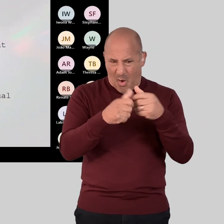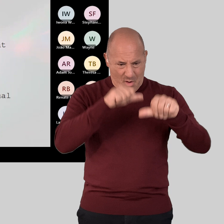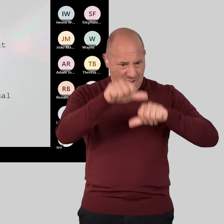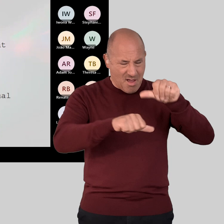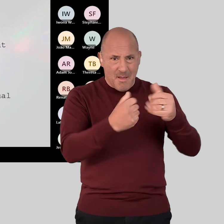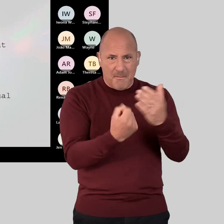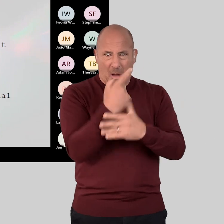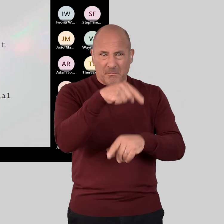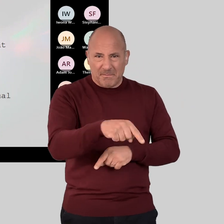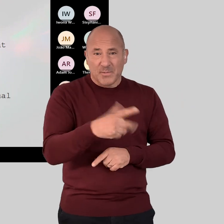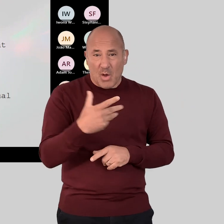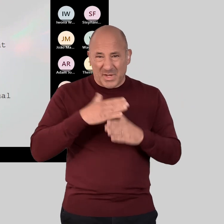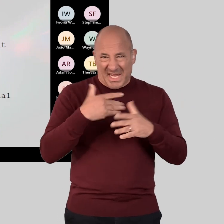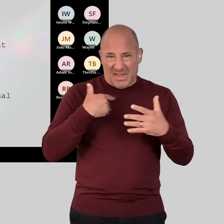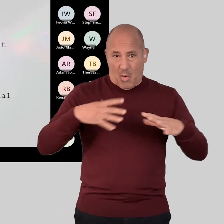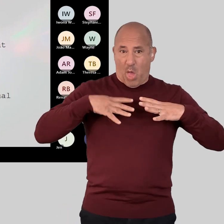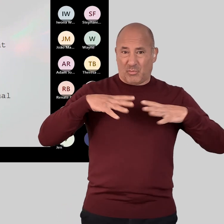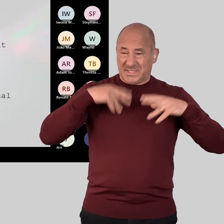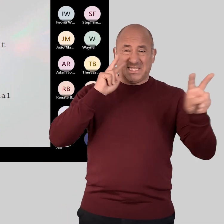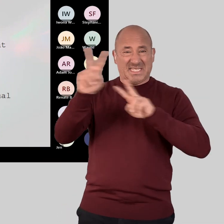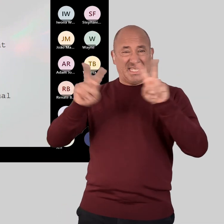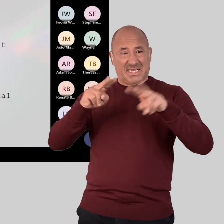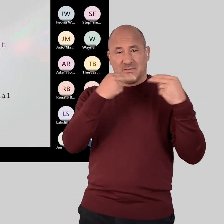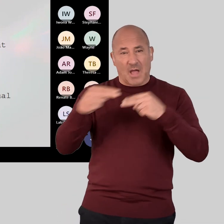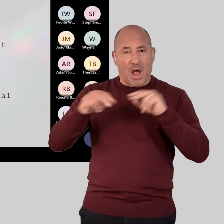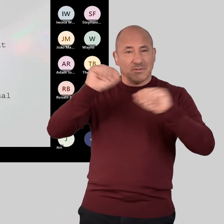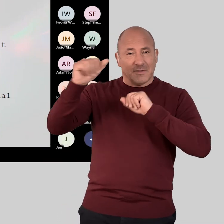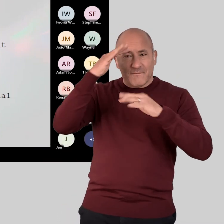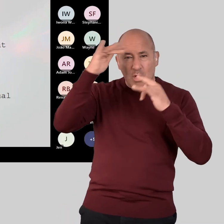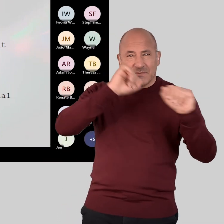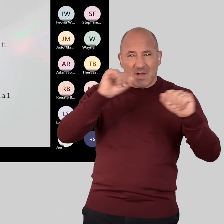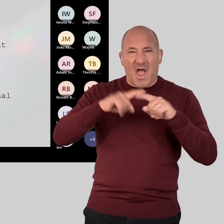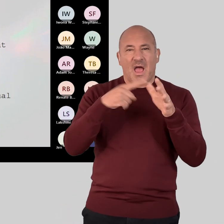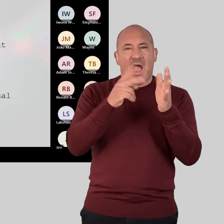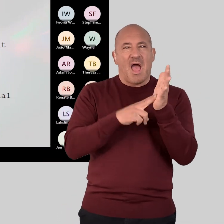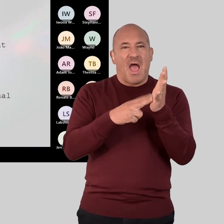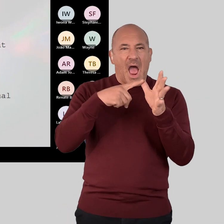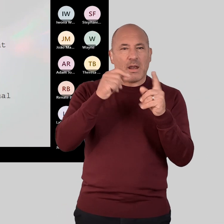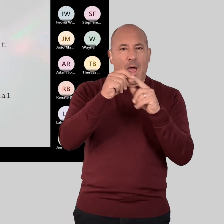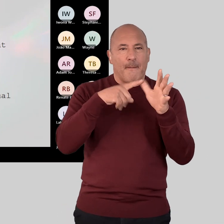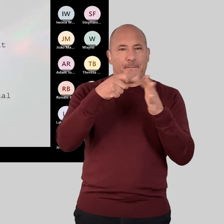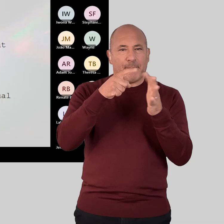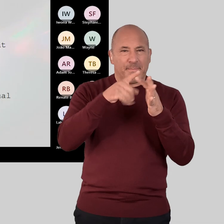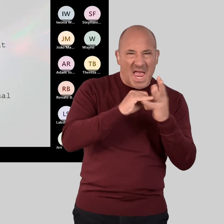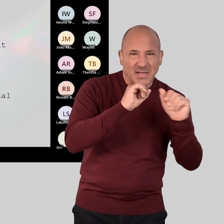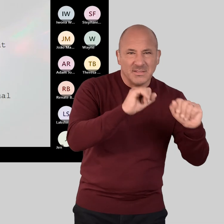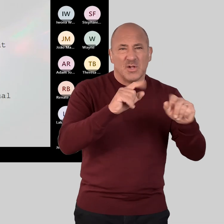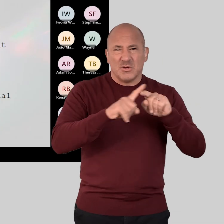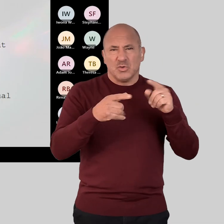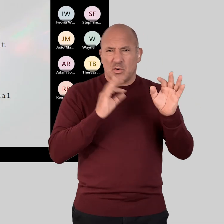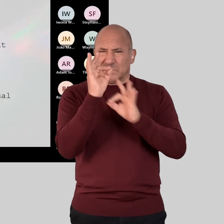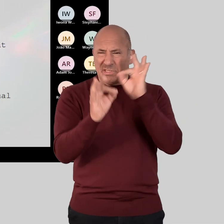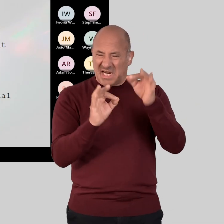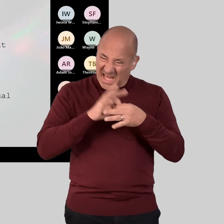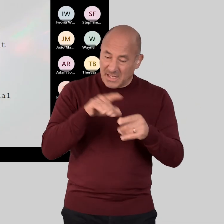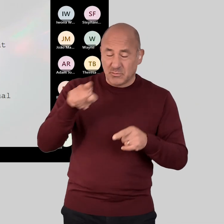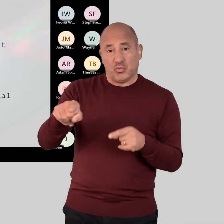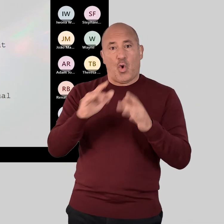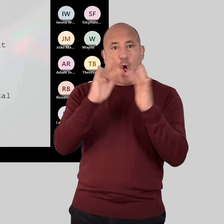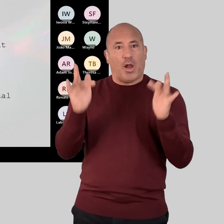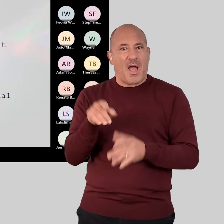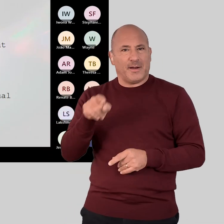is and the way that it exists. And so building on lots of existing work in dance ontology, including Anna Pakes' work, Graham McPhee and others,